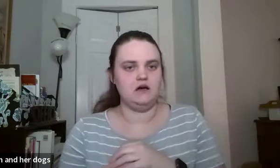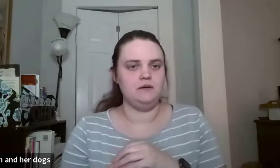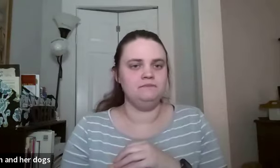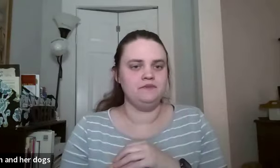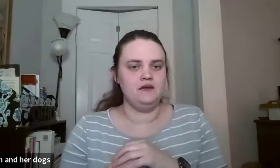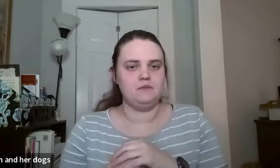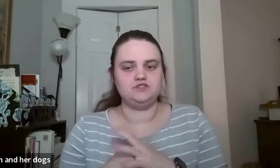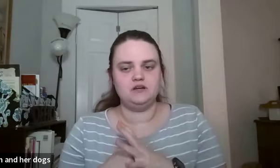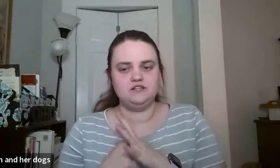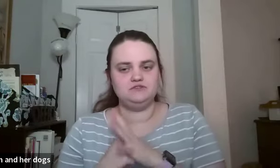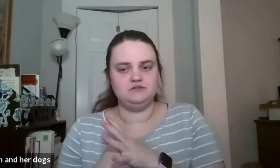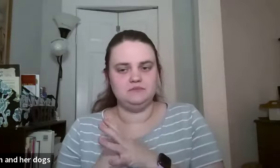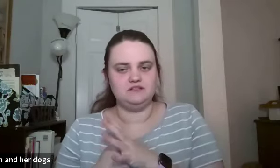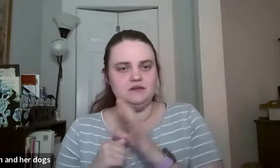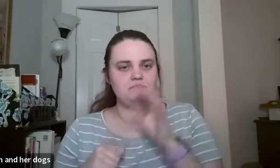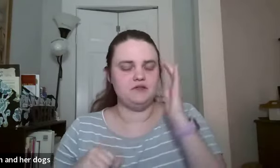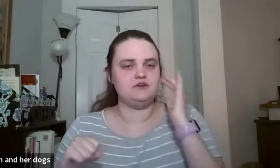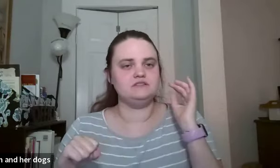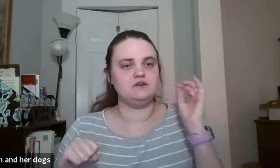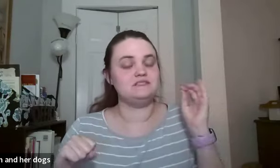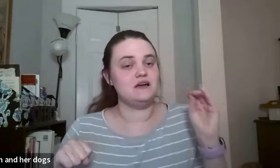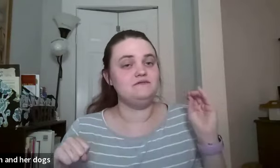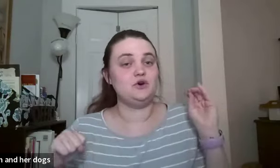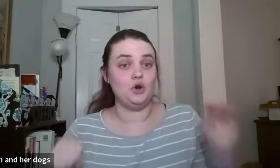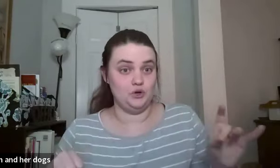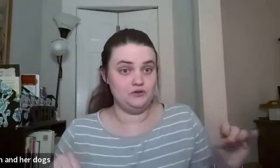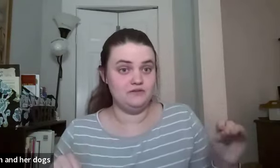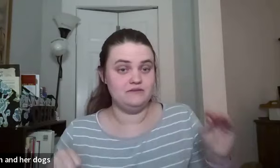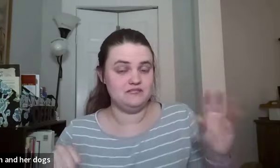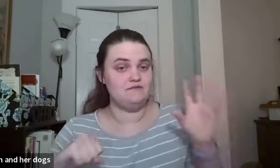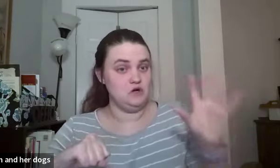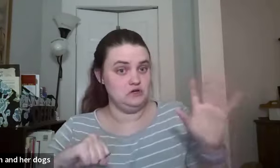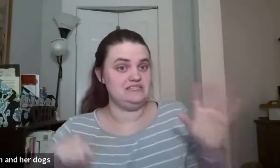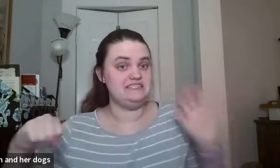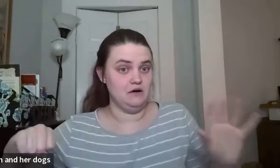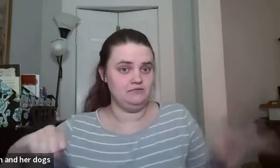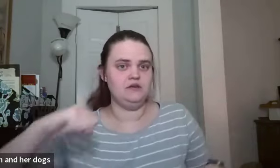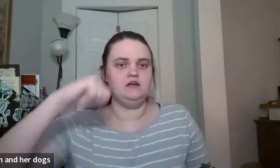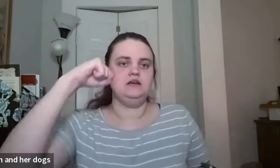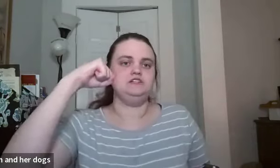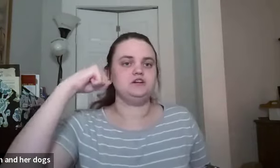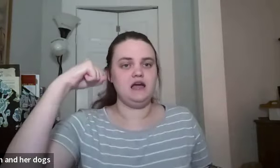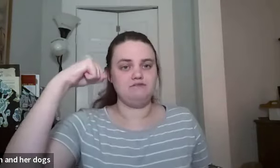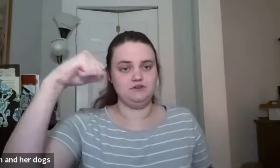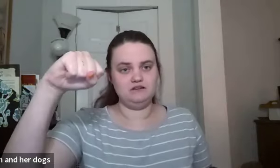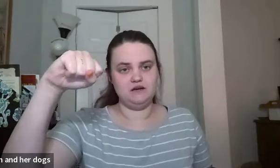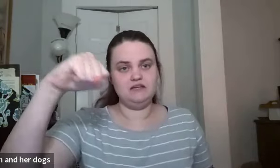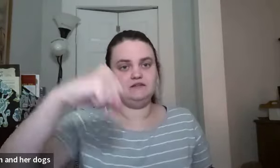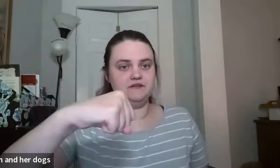I'm gonna try not to go too deep into it, but the sign for Earth, the sign for Earth itself, is you're gonna have your non-dominant in a